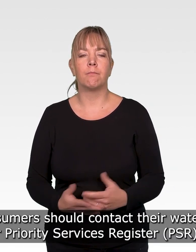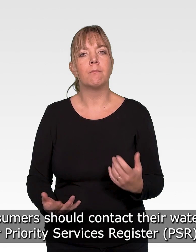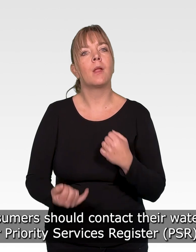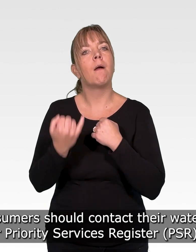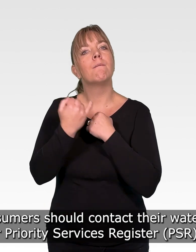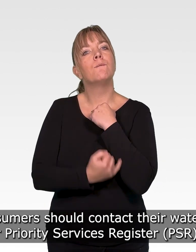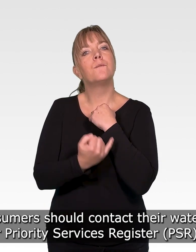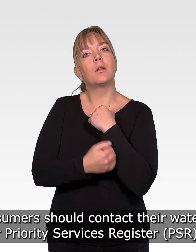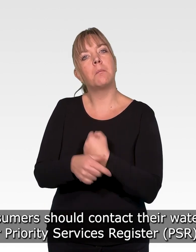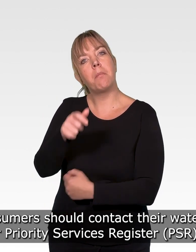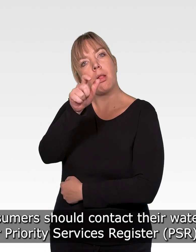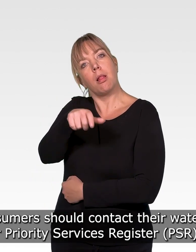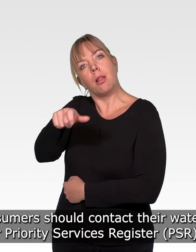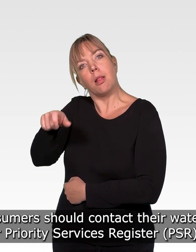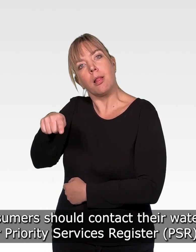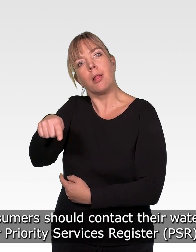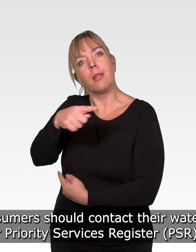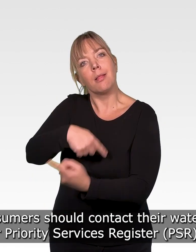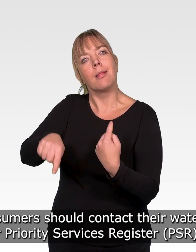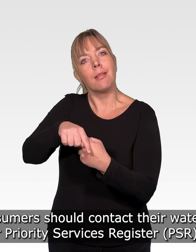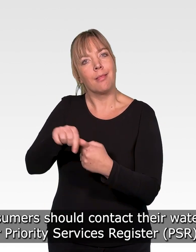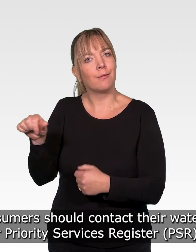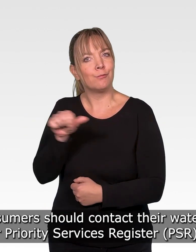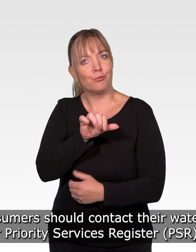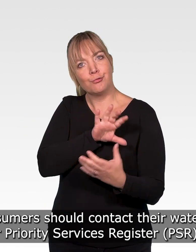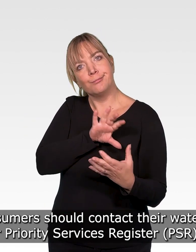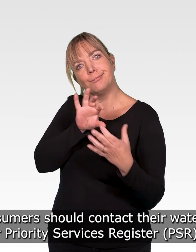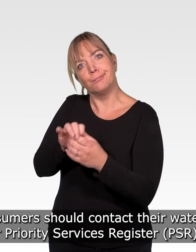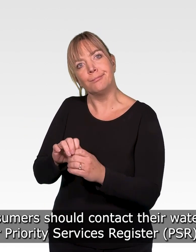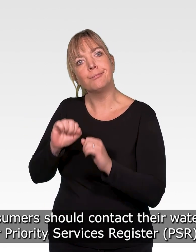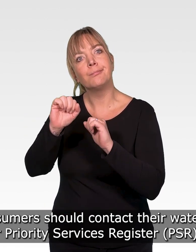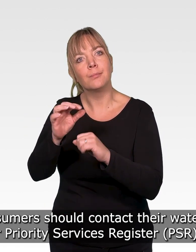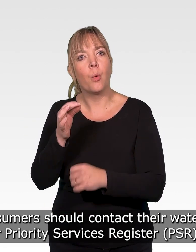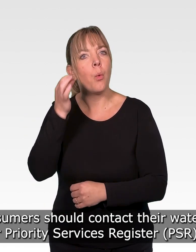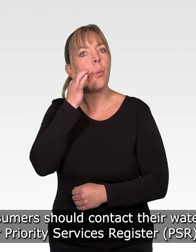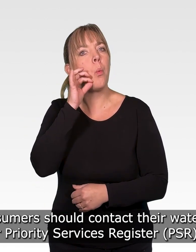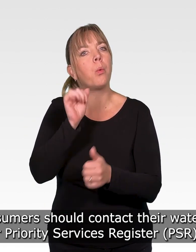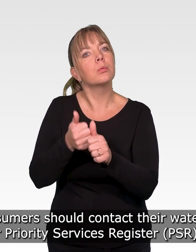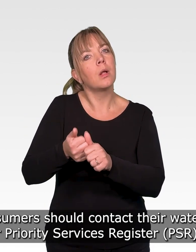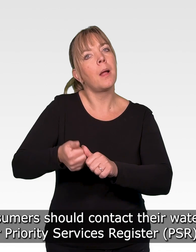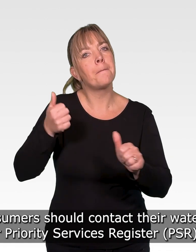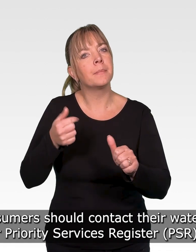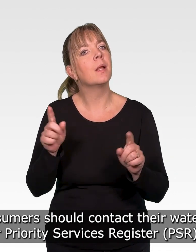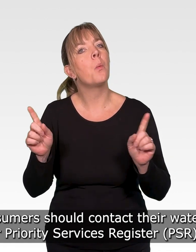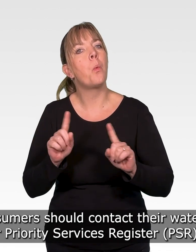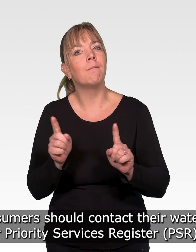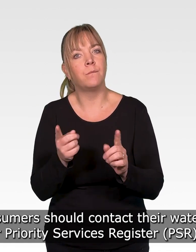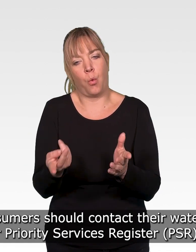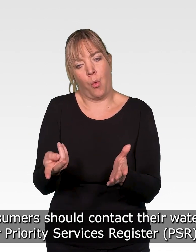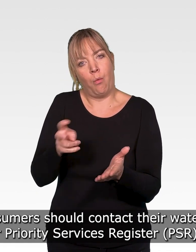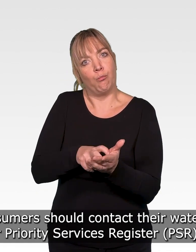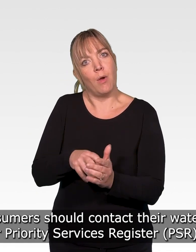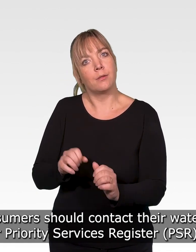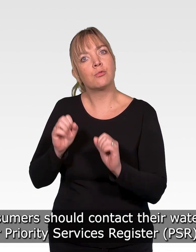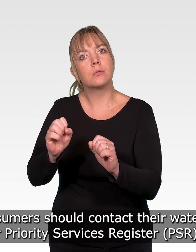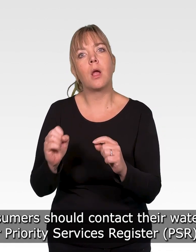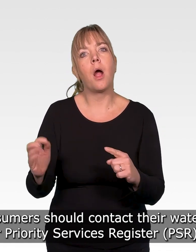Vulnerable consumers should contact their water company to register on their Priority Services Register, PSR.